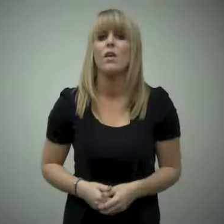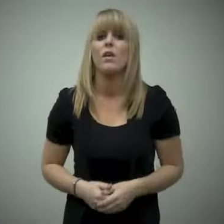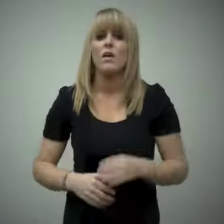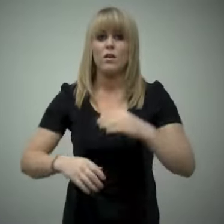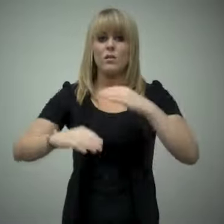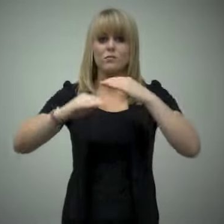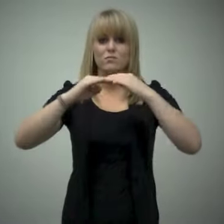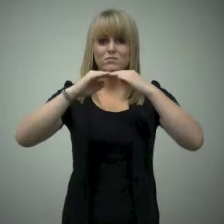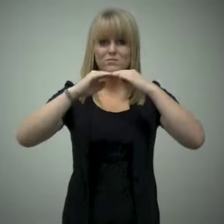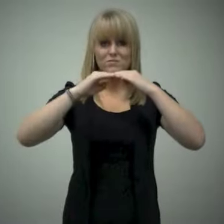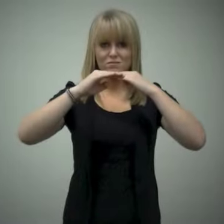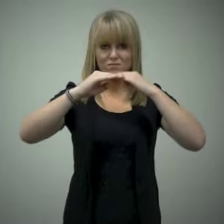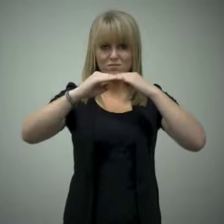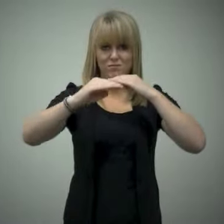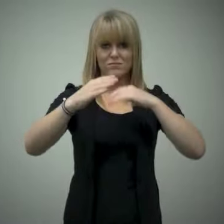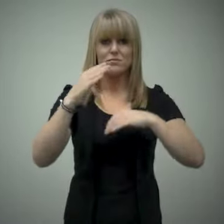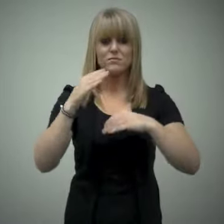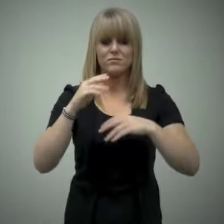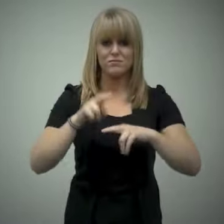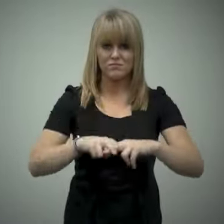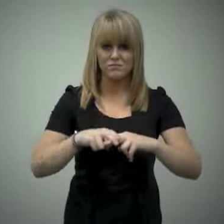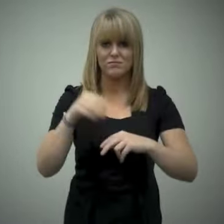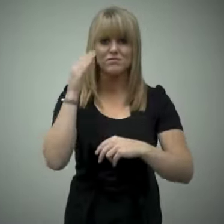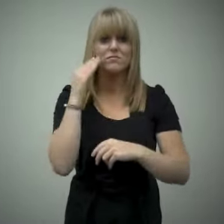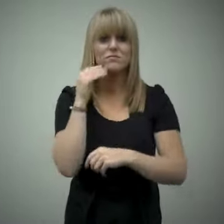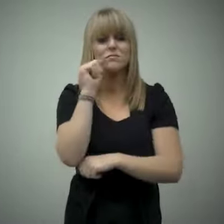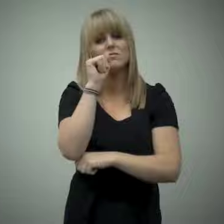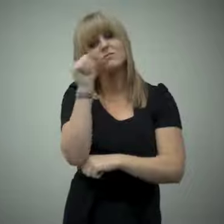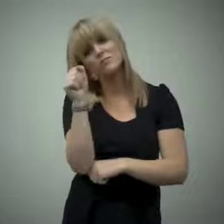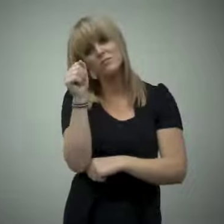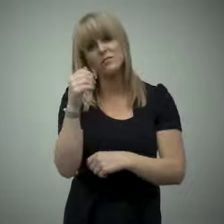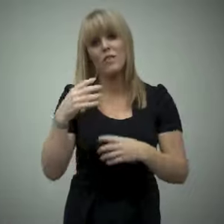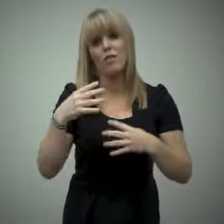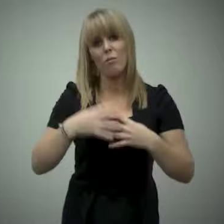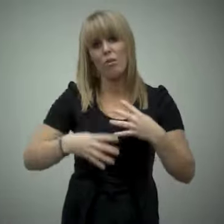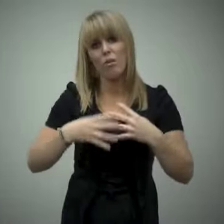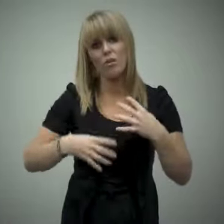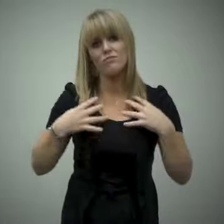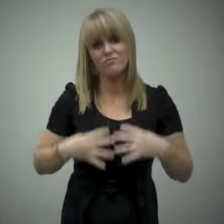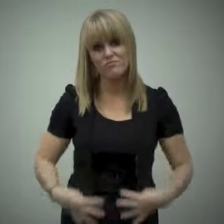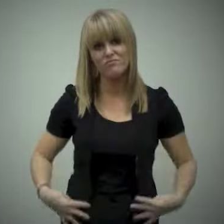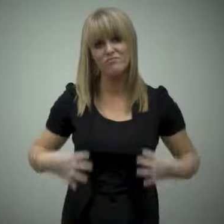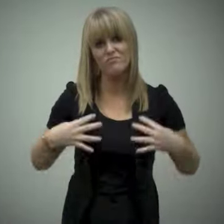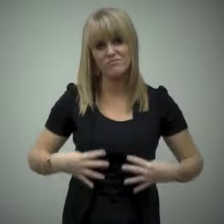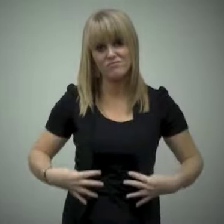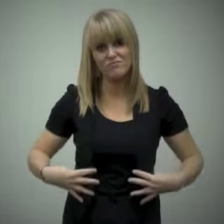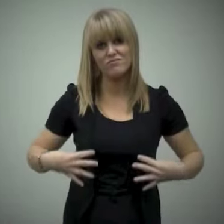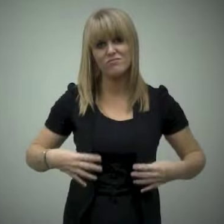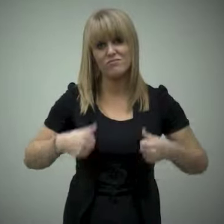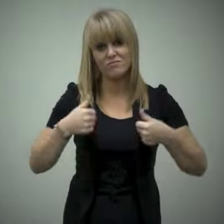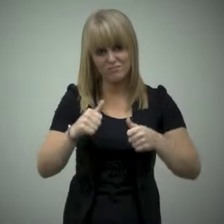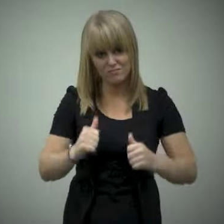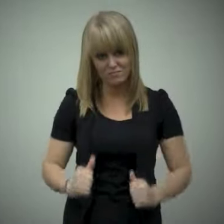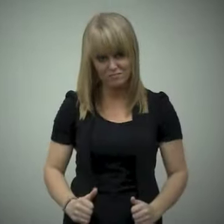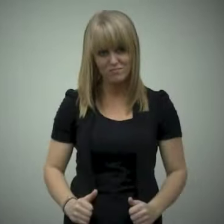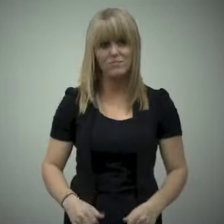Inactivity, static movement such as sitting, holding one's head in one position for long periods of time slows blood circulation and